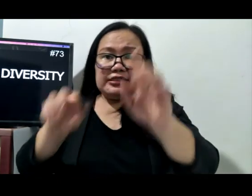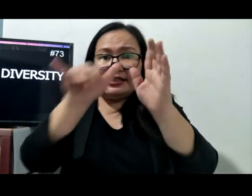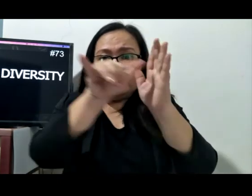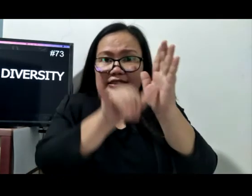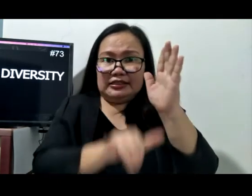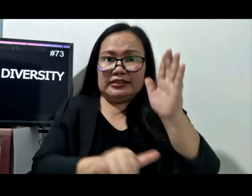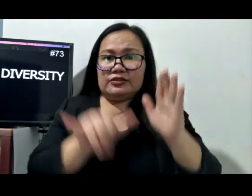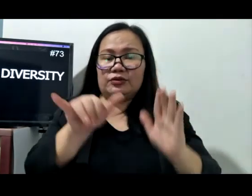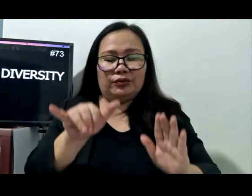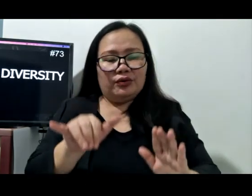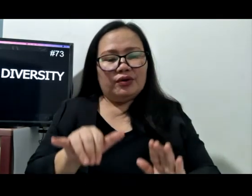Diversity. So